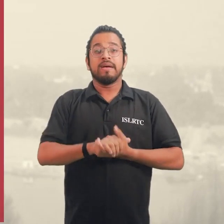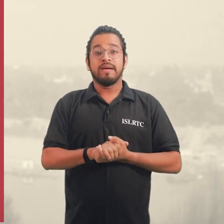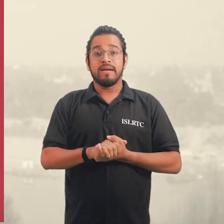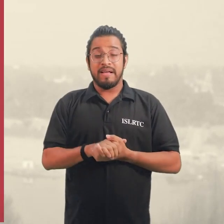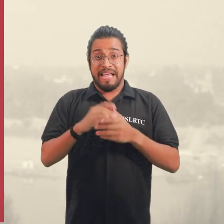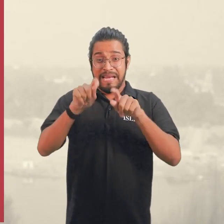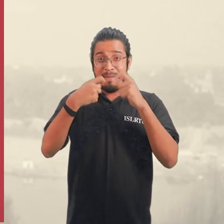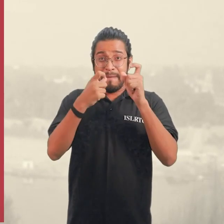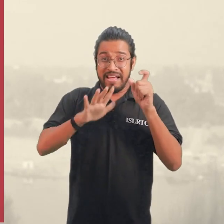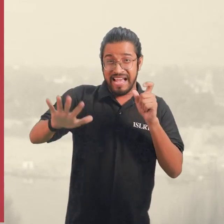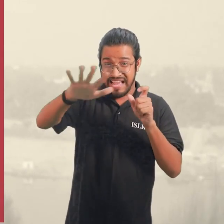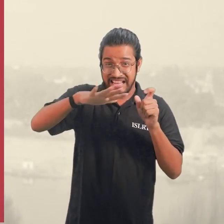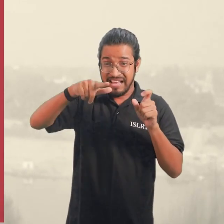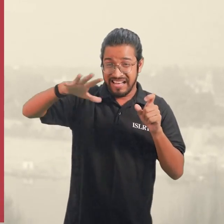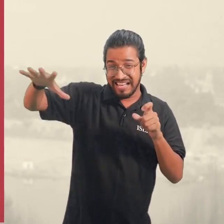1997.